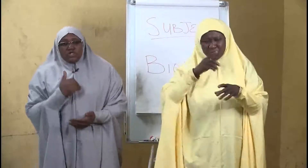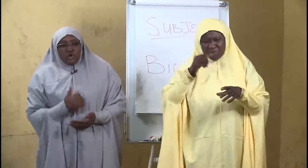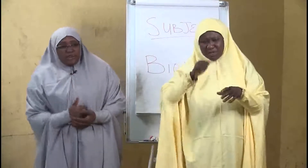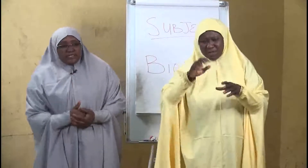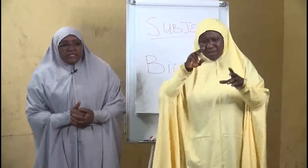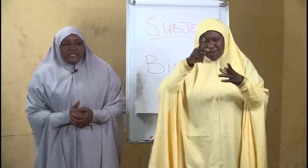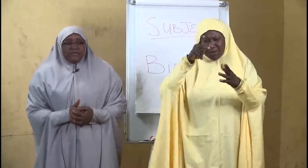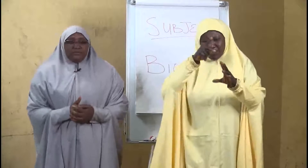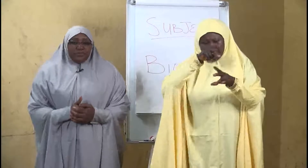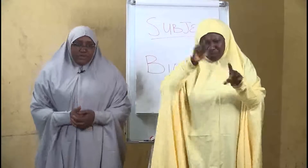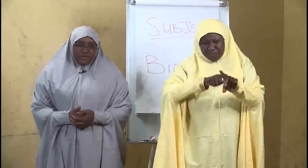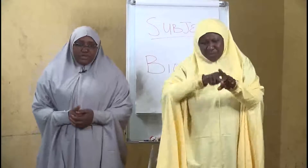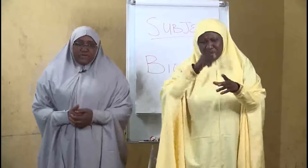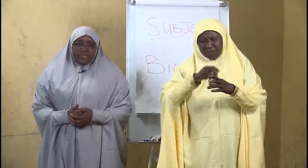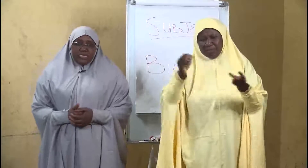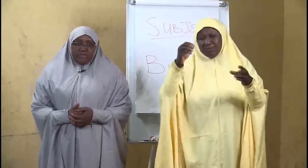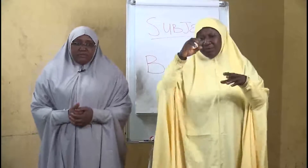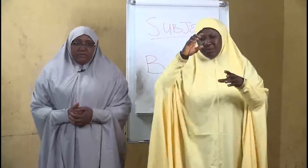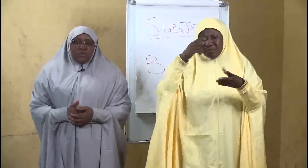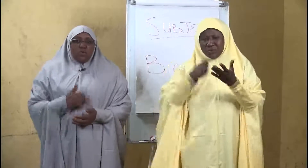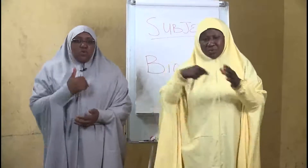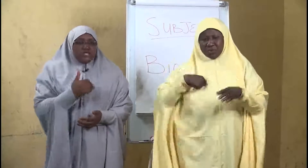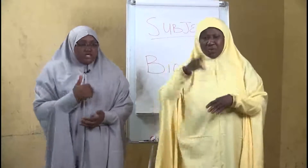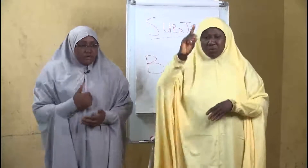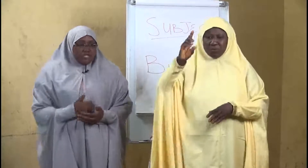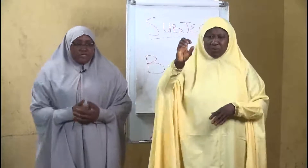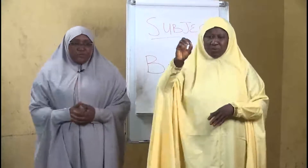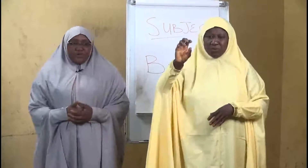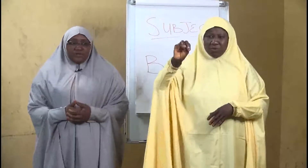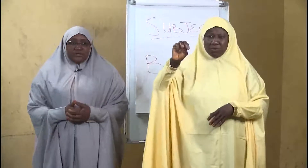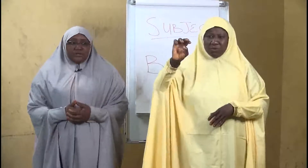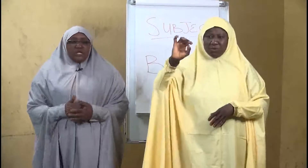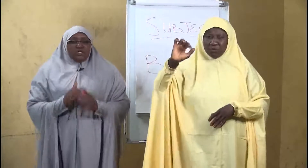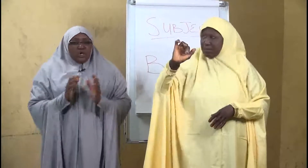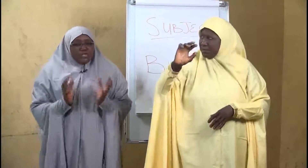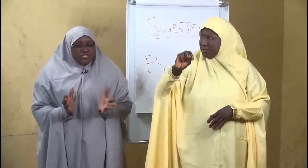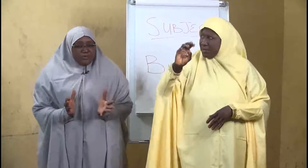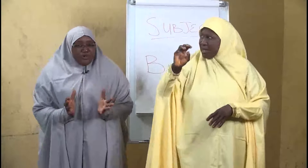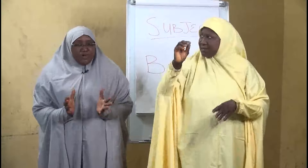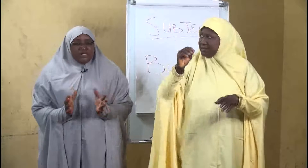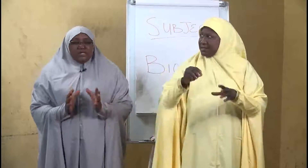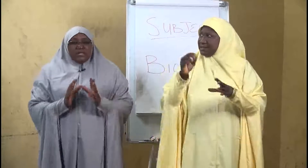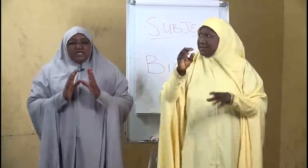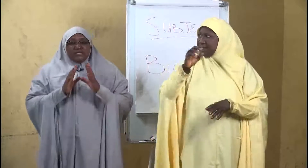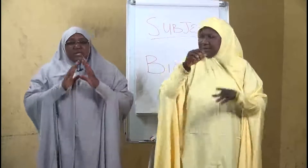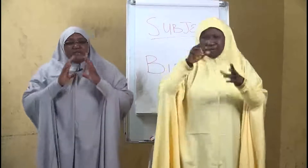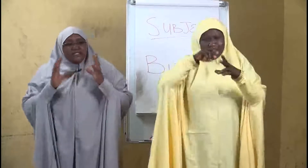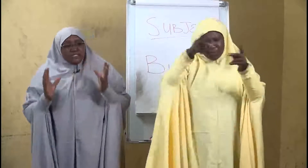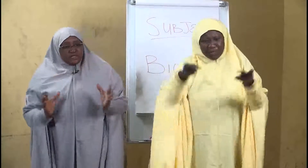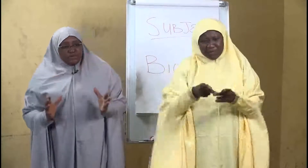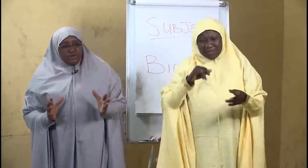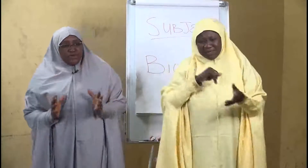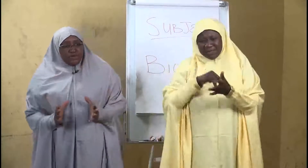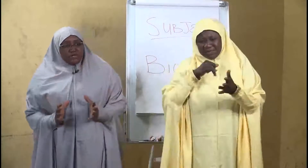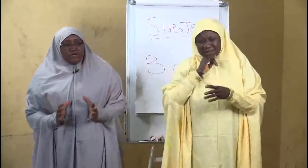call dormancy period. What is dormancy period? Dormancy period is a